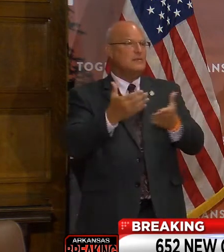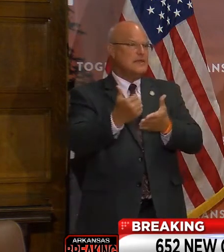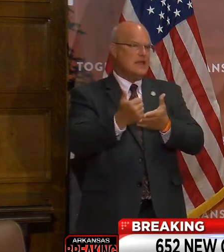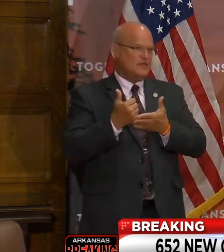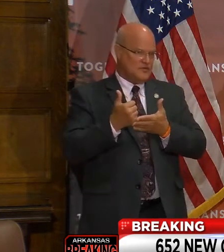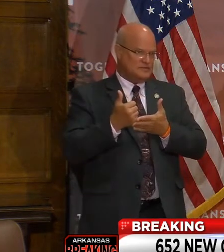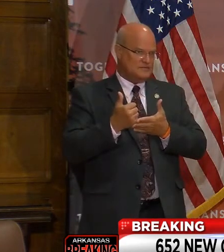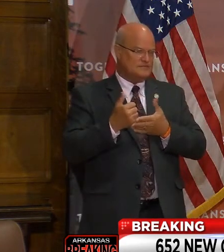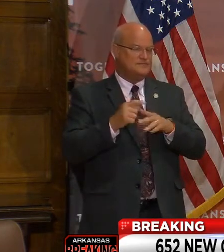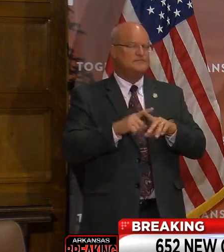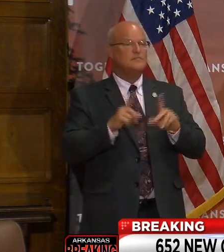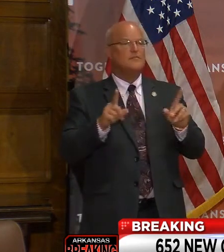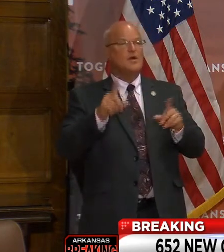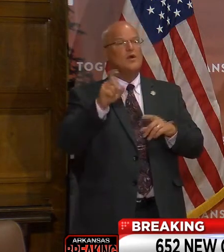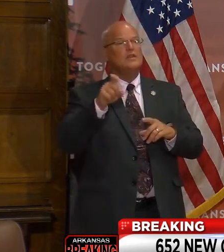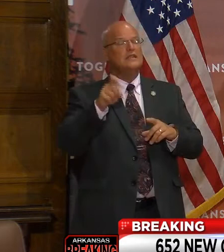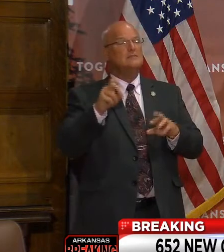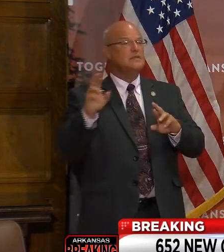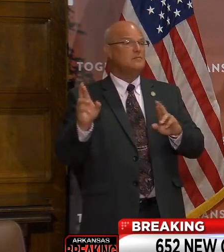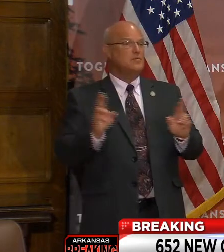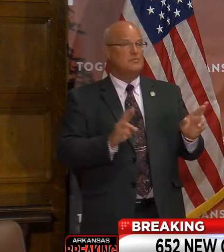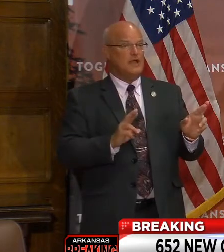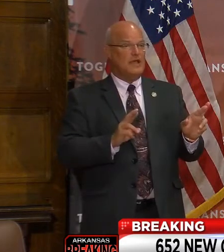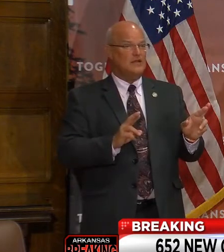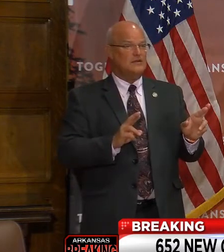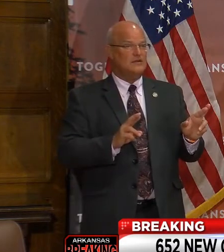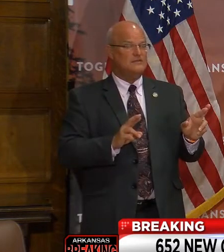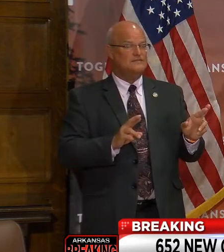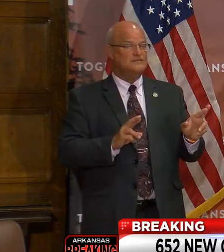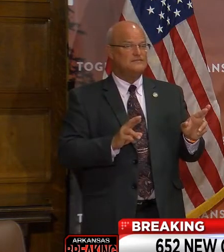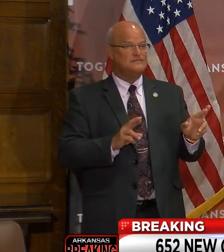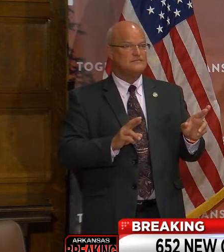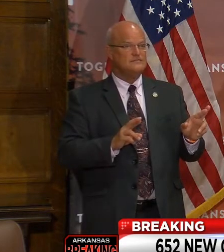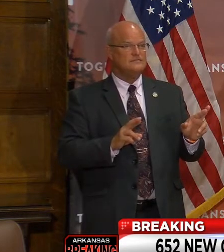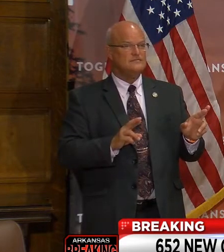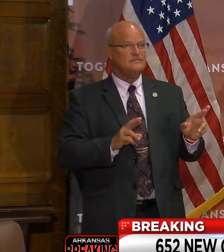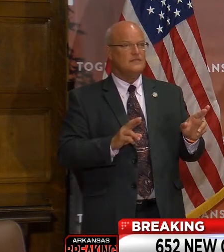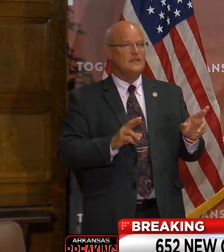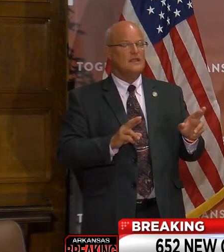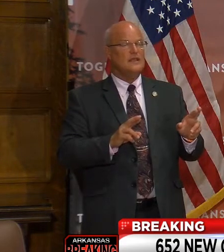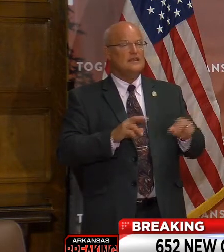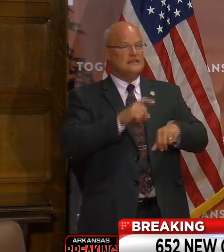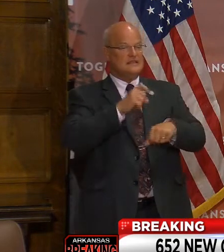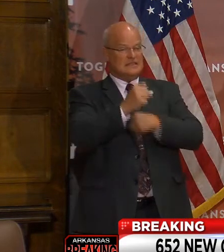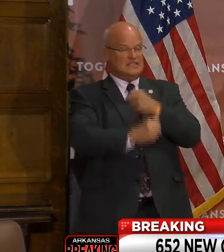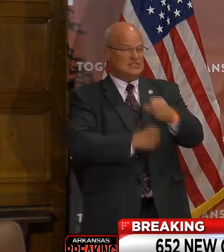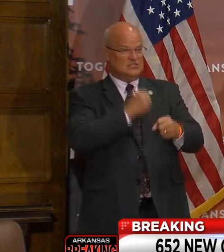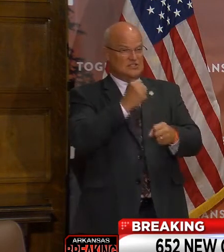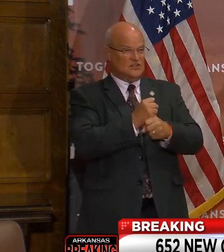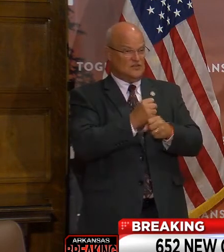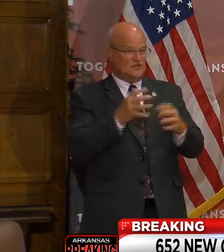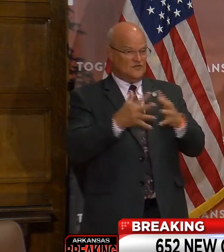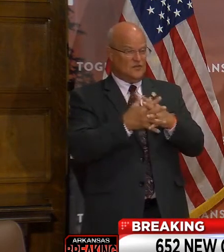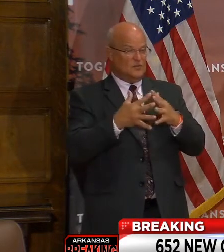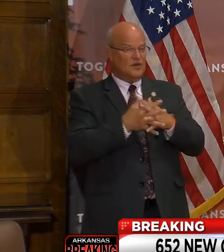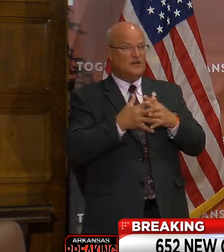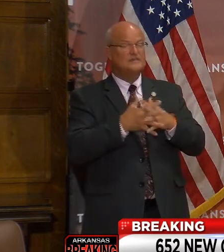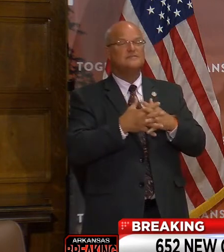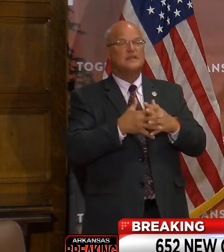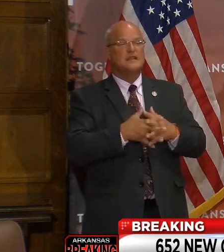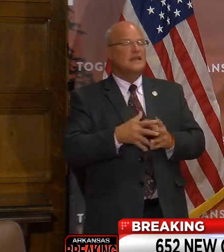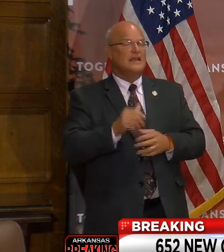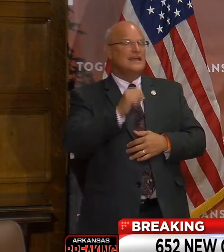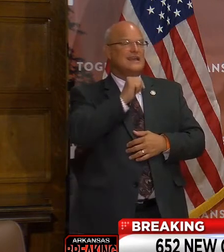helpful. But we need to be prepared for the season. We need to be prepared that not